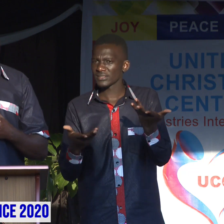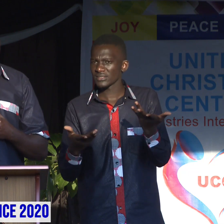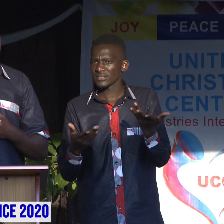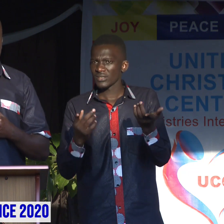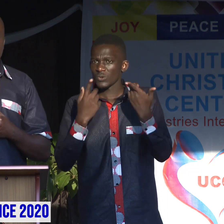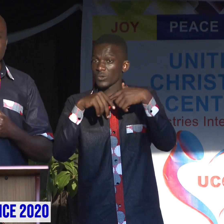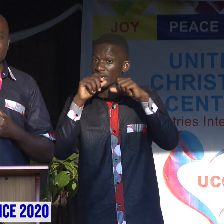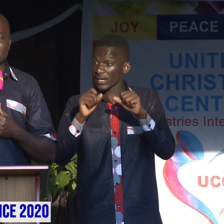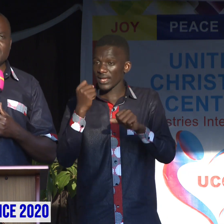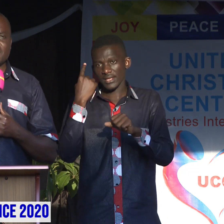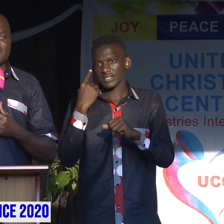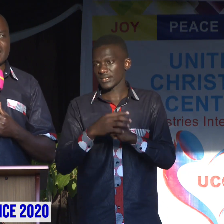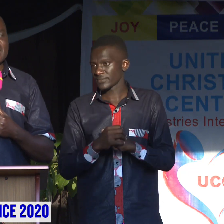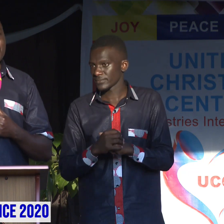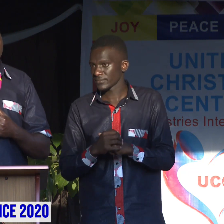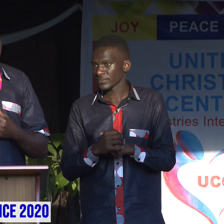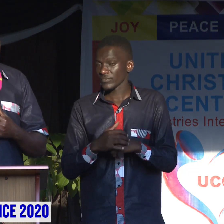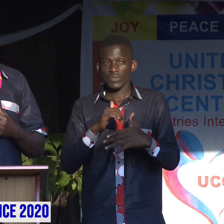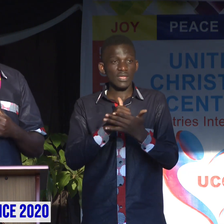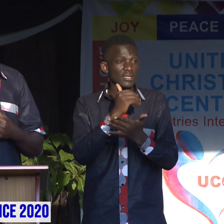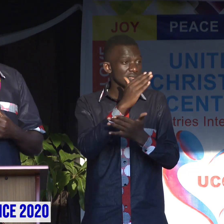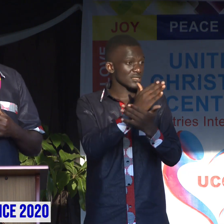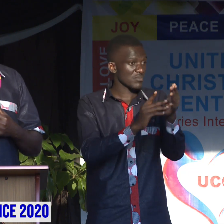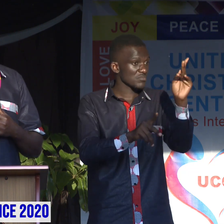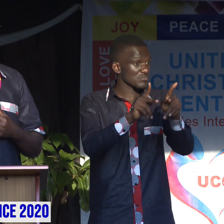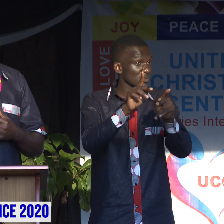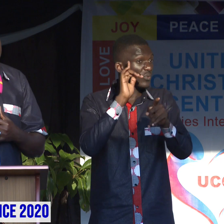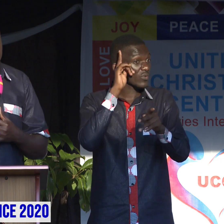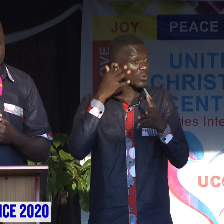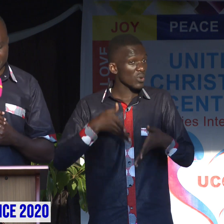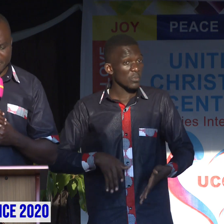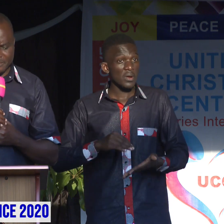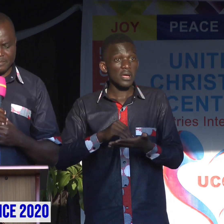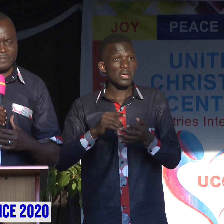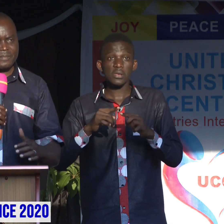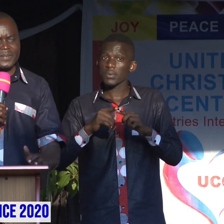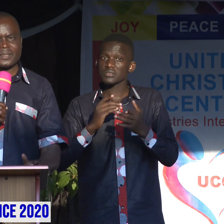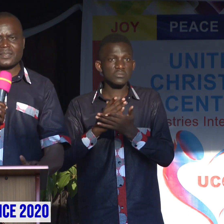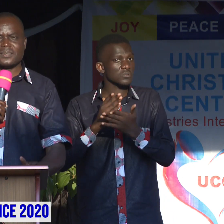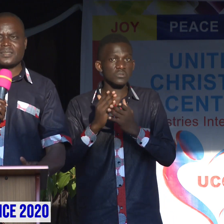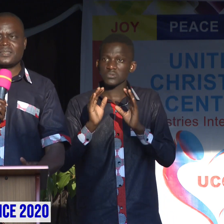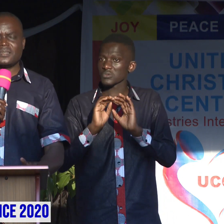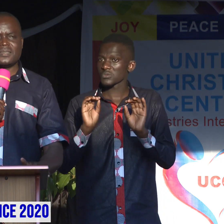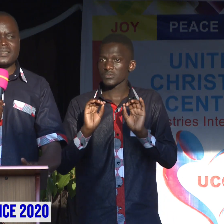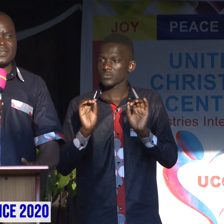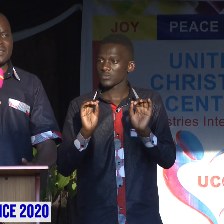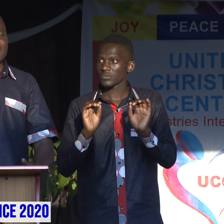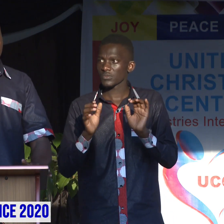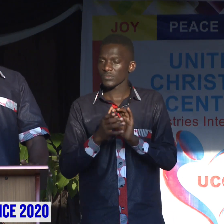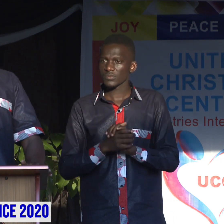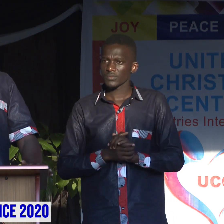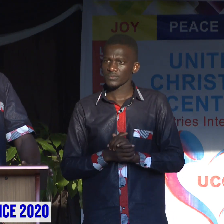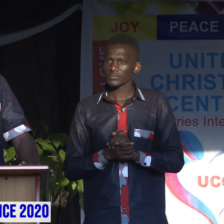will discover, tugenda kuzuula, that some of us think we are born again when we are not. Nti abamu tulowooza ntuli balokole ate nga